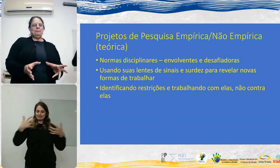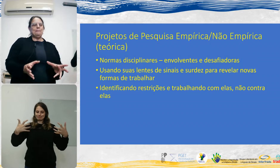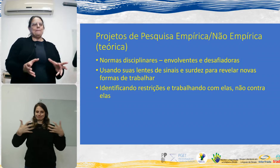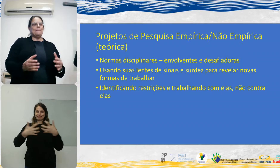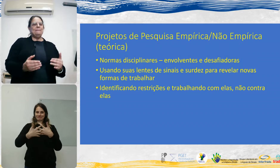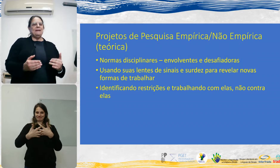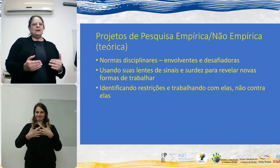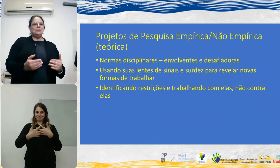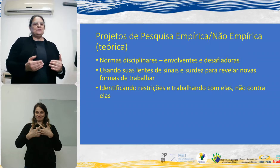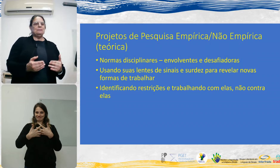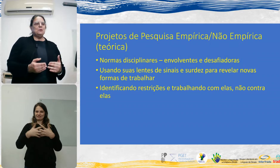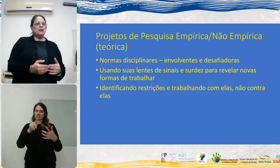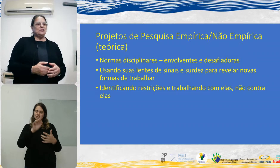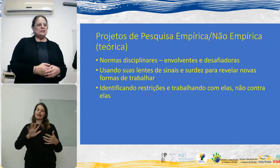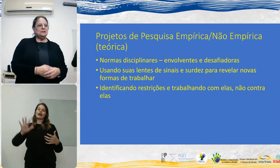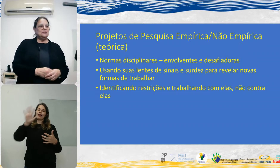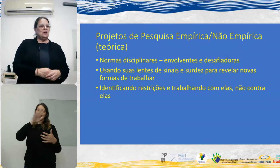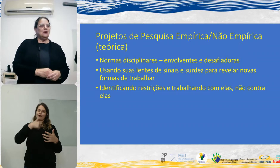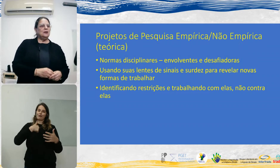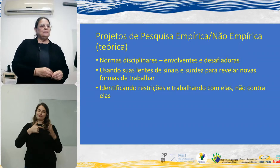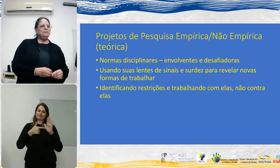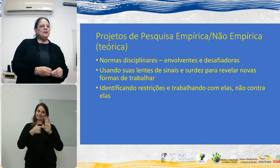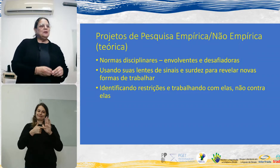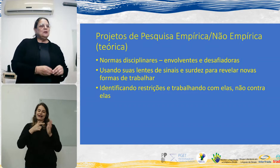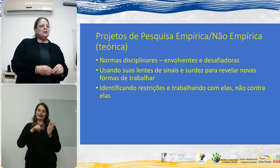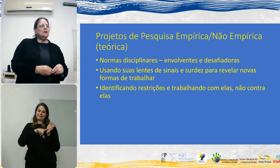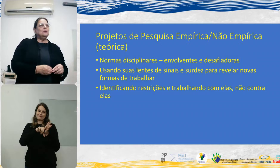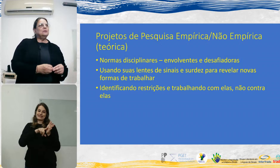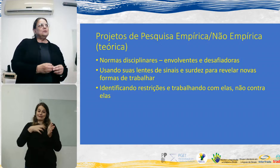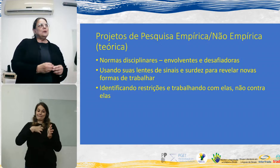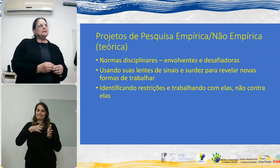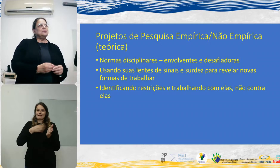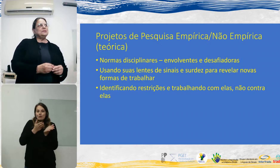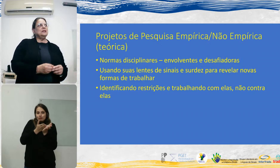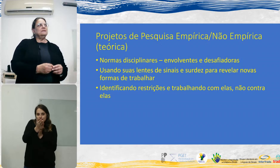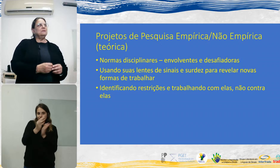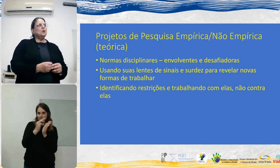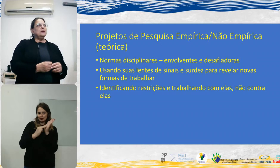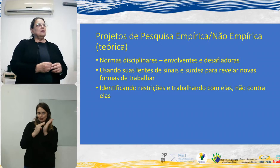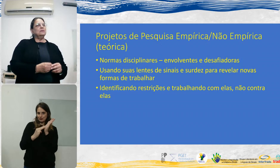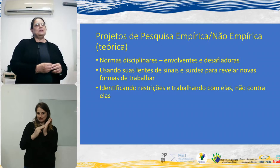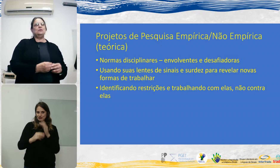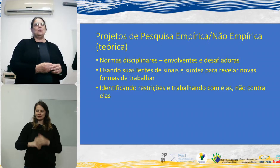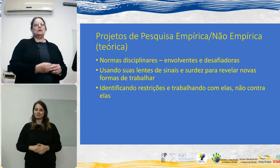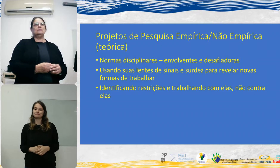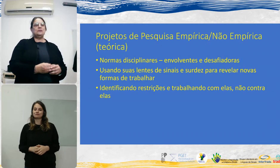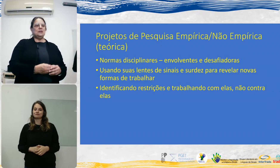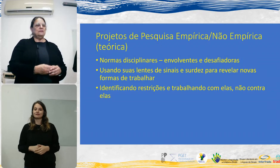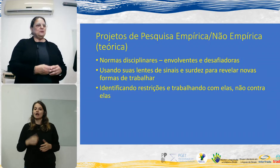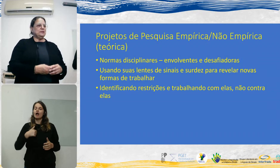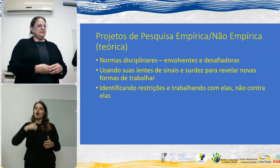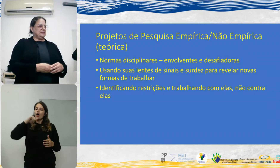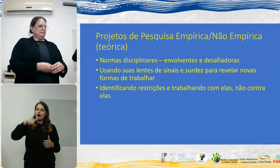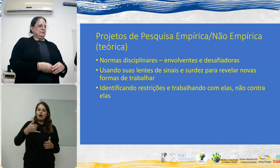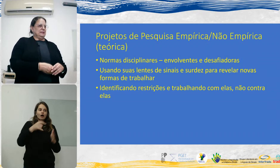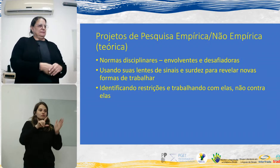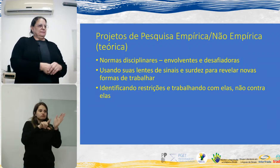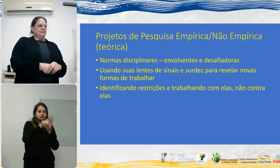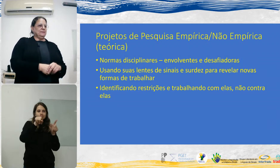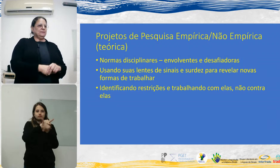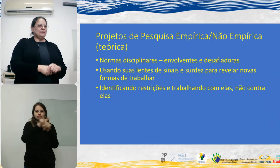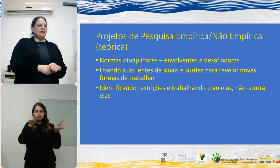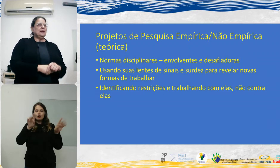picture. Now some questions are to ask yourself, what are the norms of your